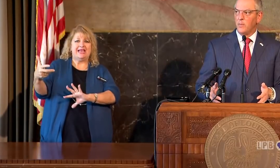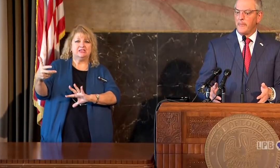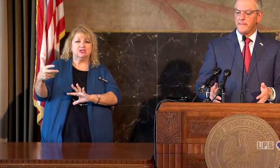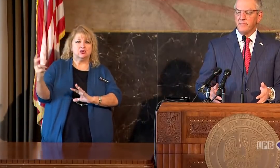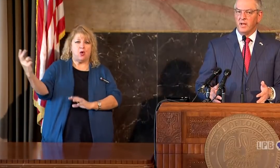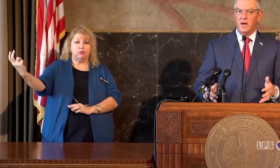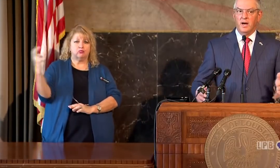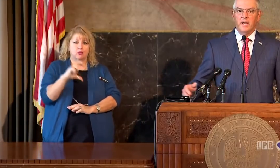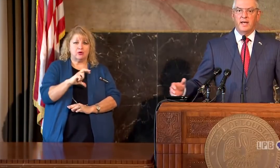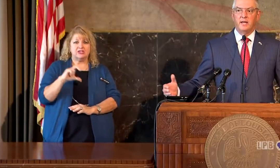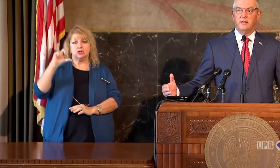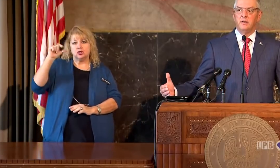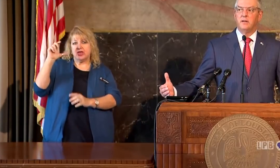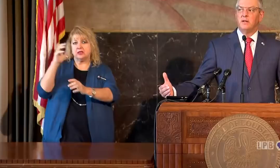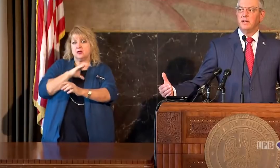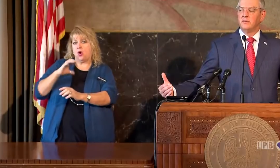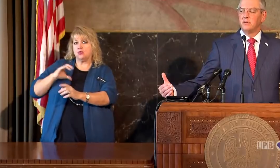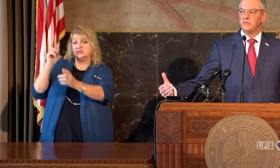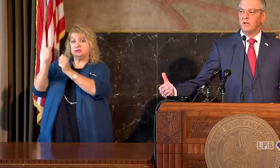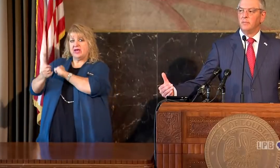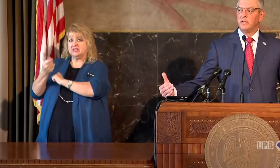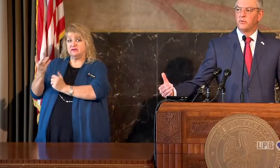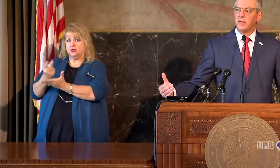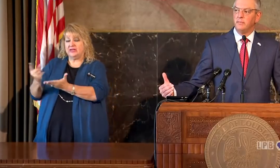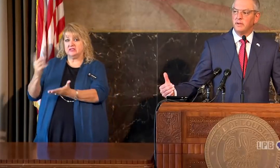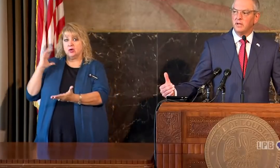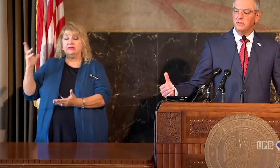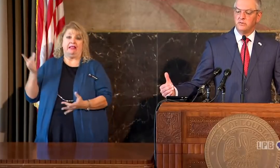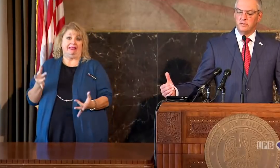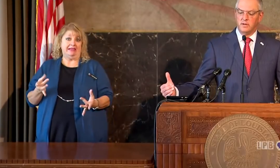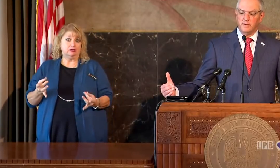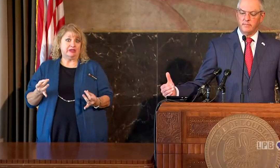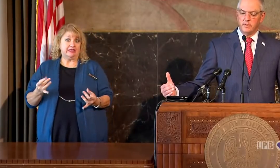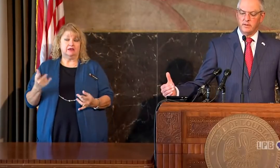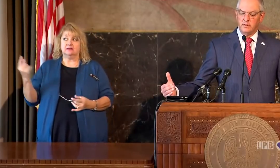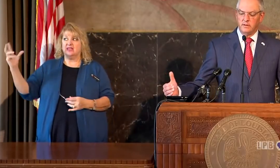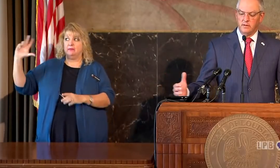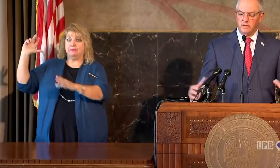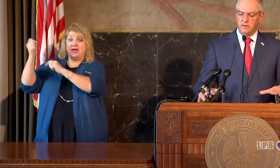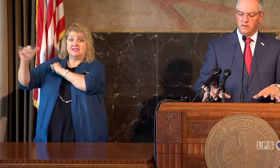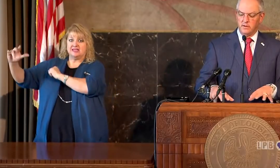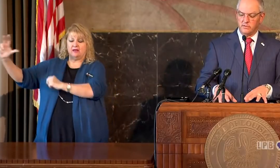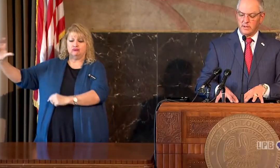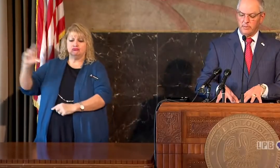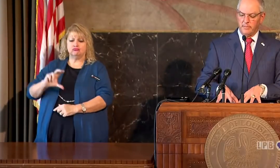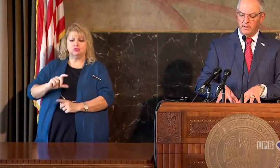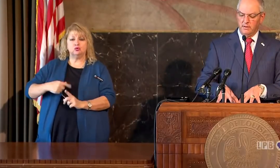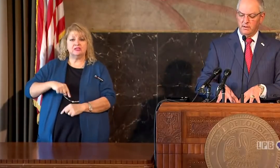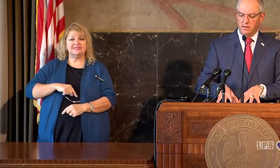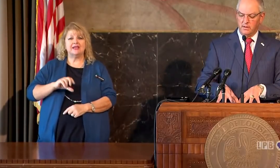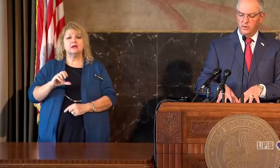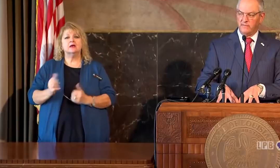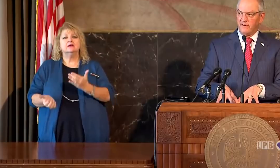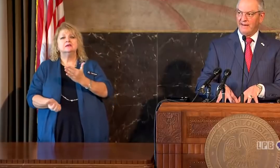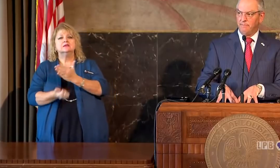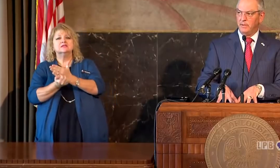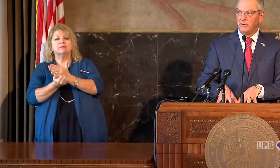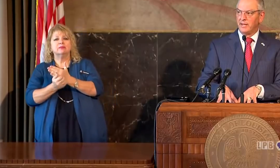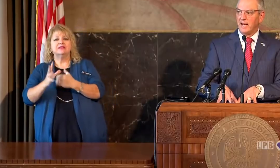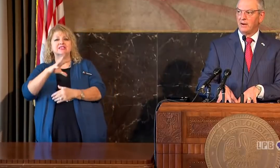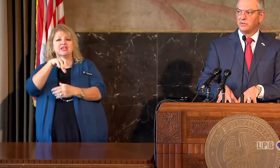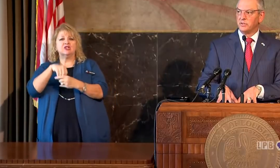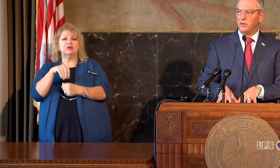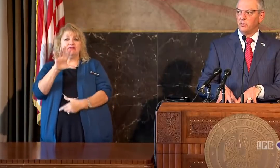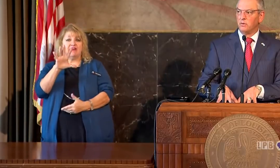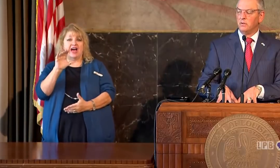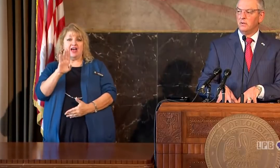weeks ago, and it's a little bit tricky because the supplemental included $5